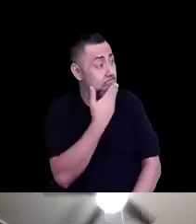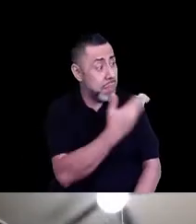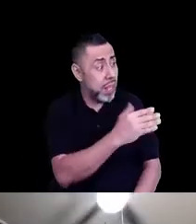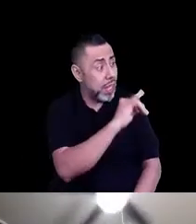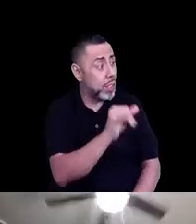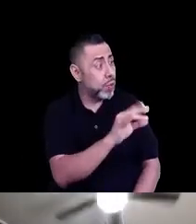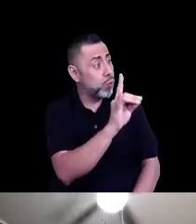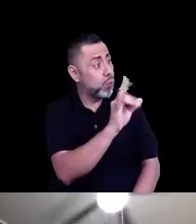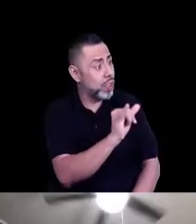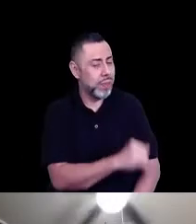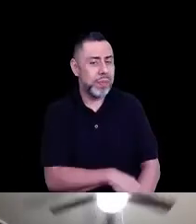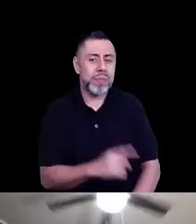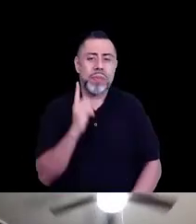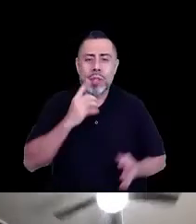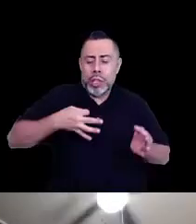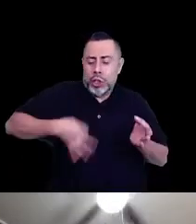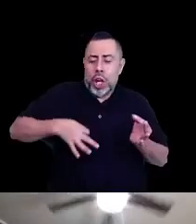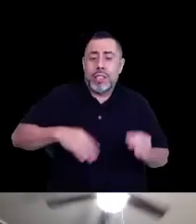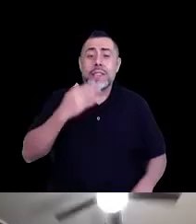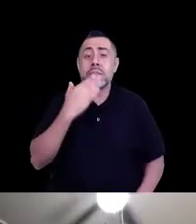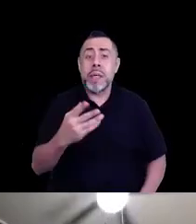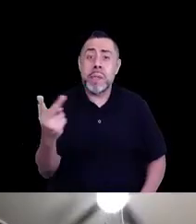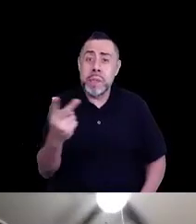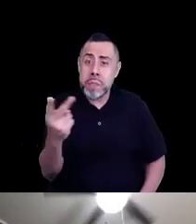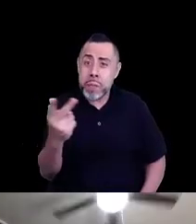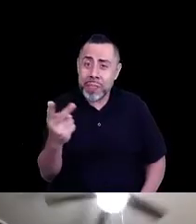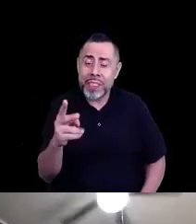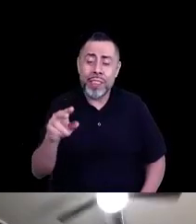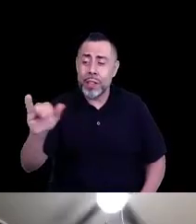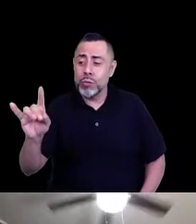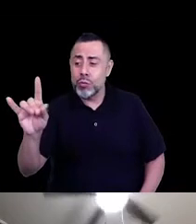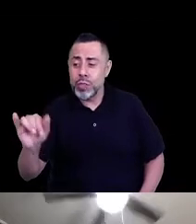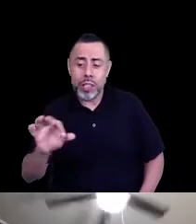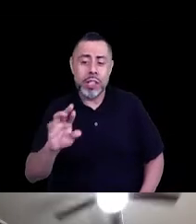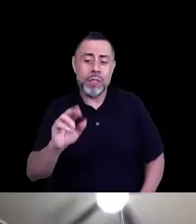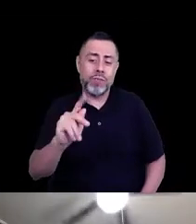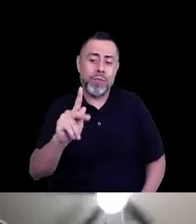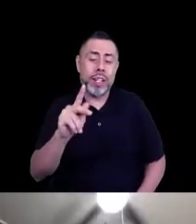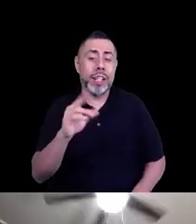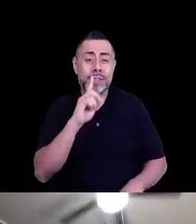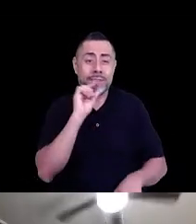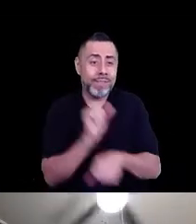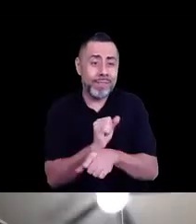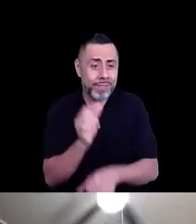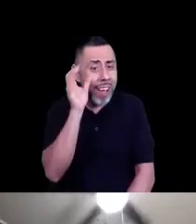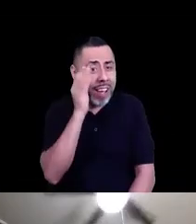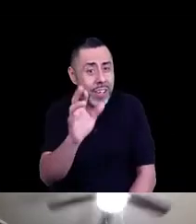Thank you, Judy and Frank. And definitely would like to hear from Richard.